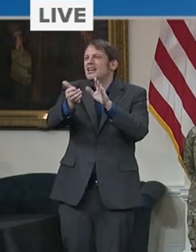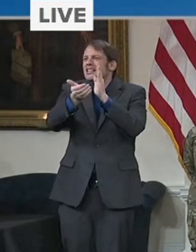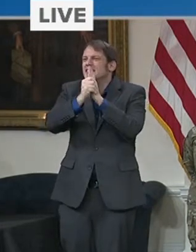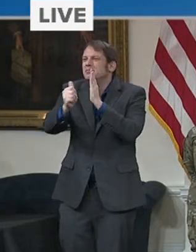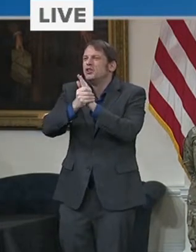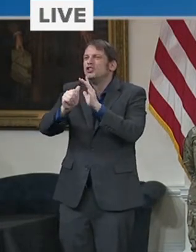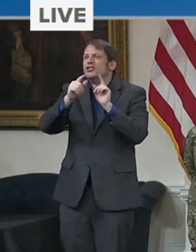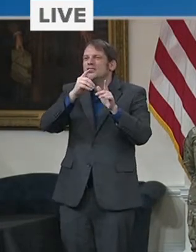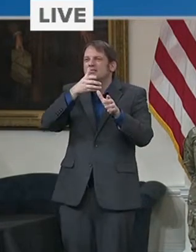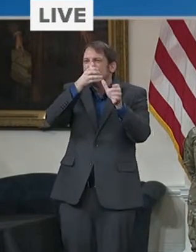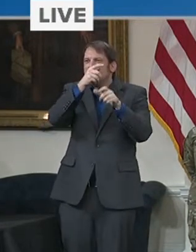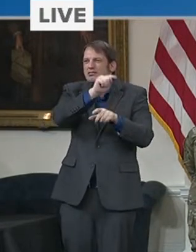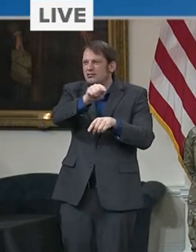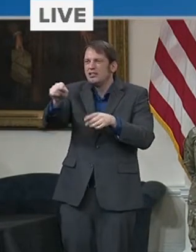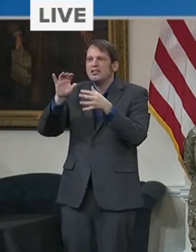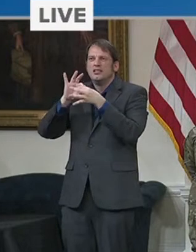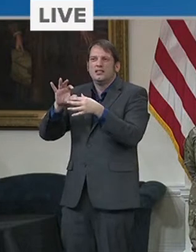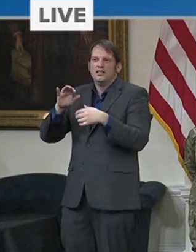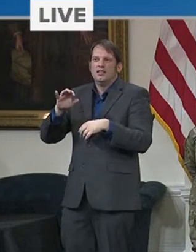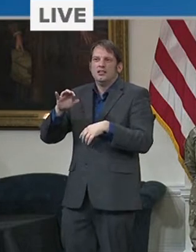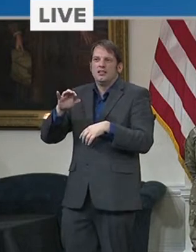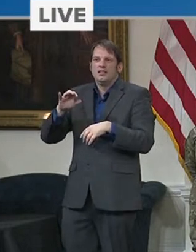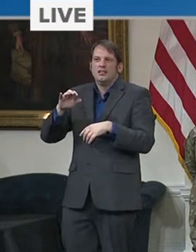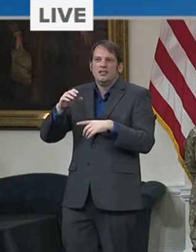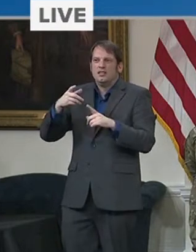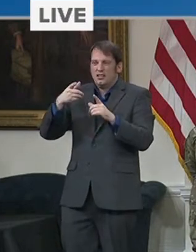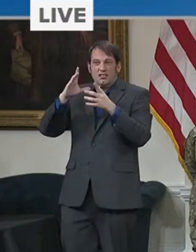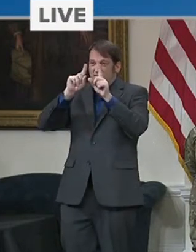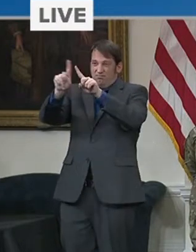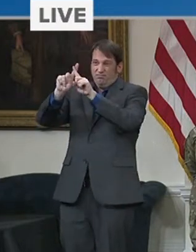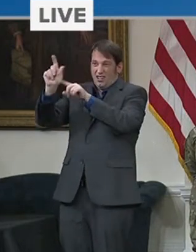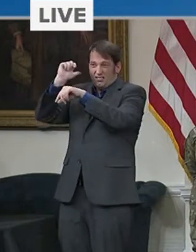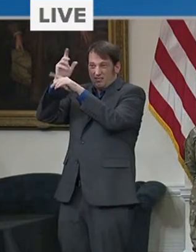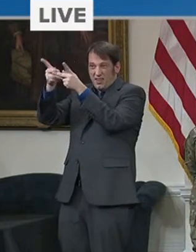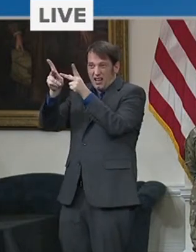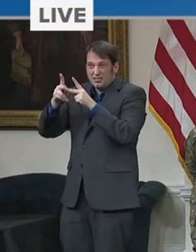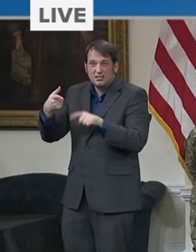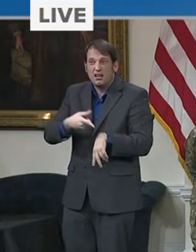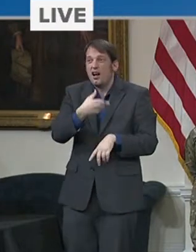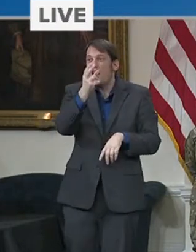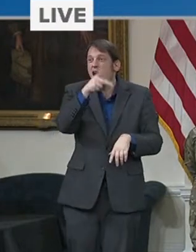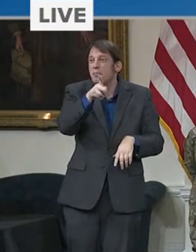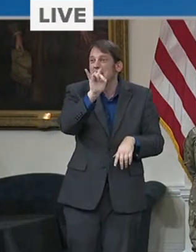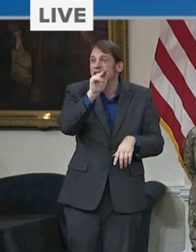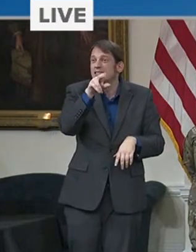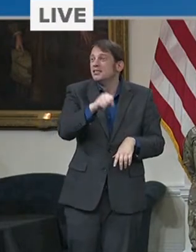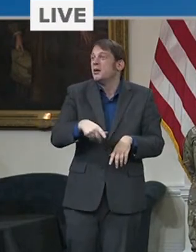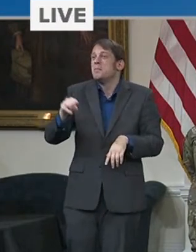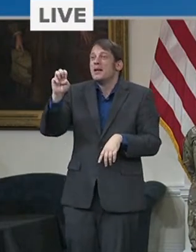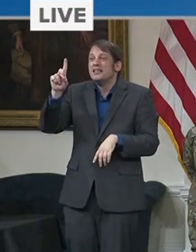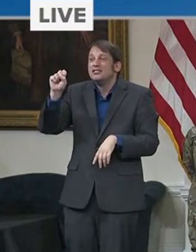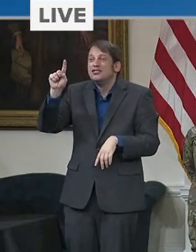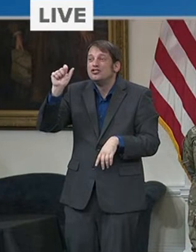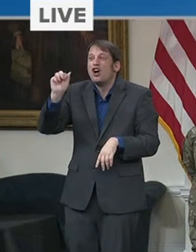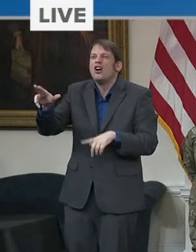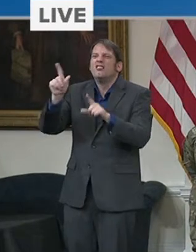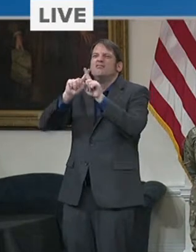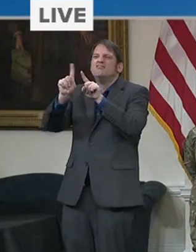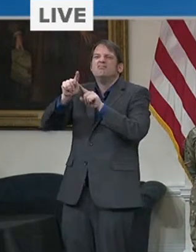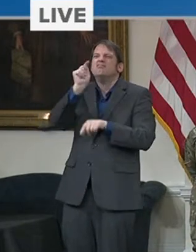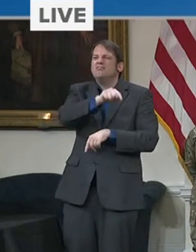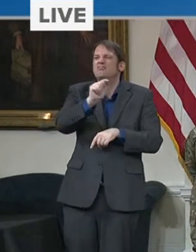including University of Maryland, Hopkins, and MedStar, beginning Monday, February